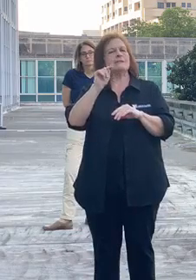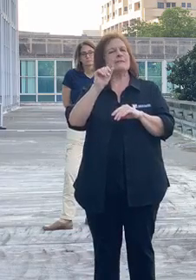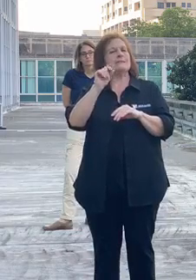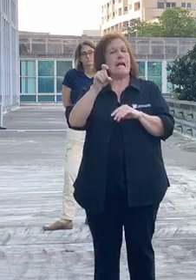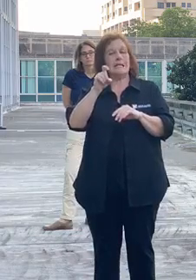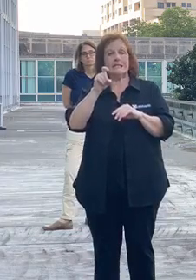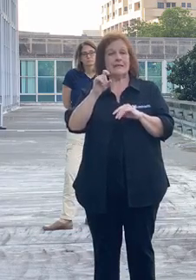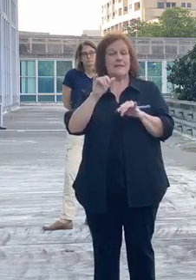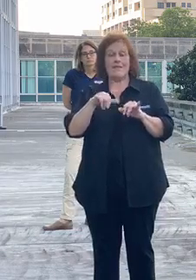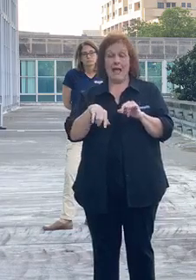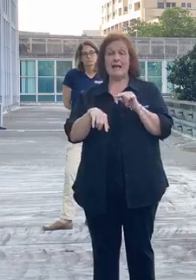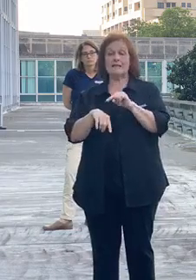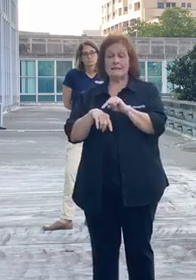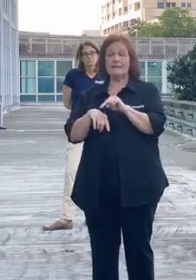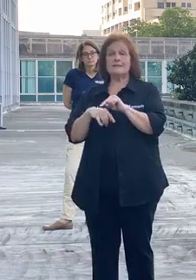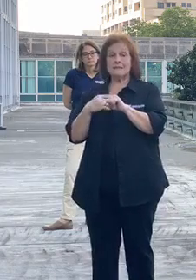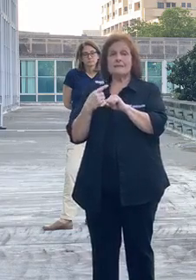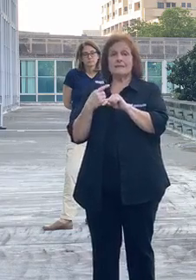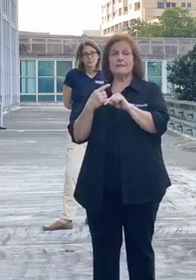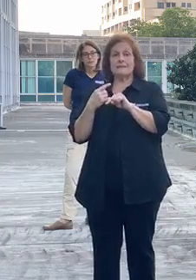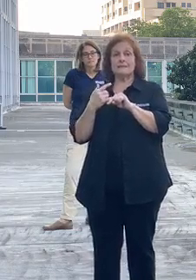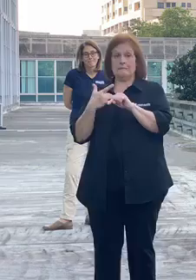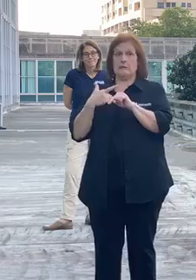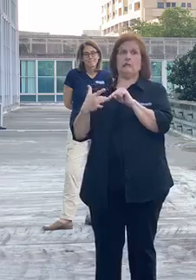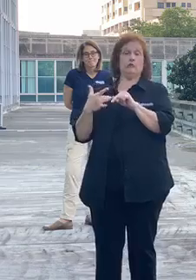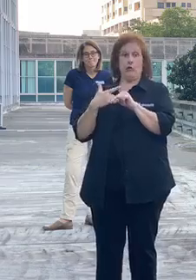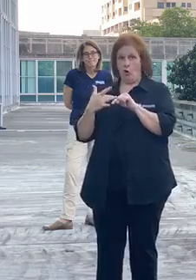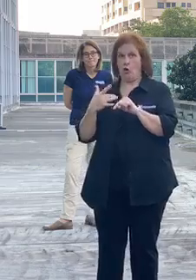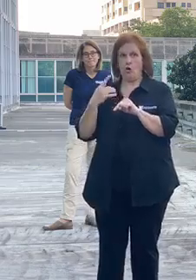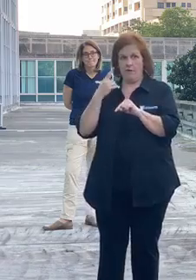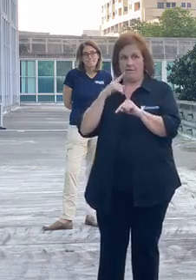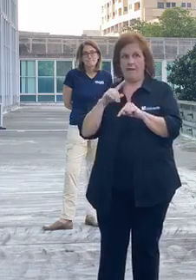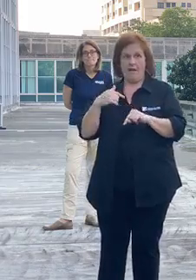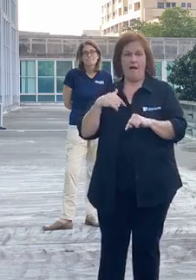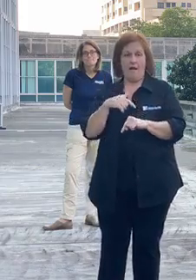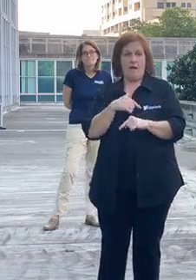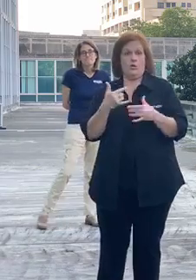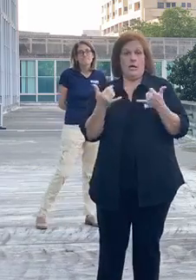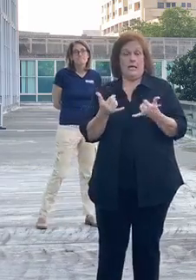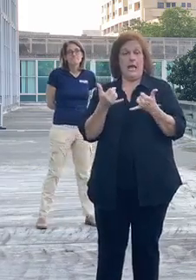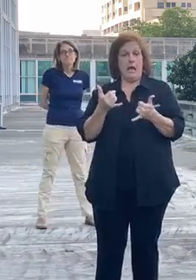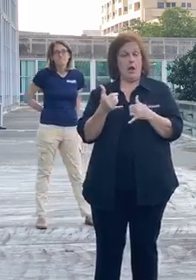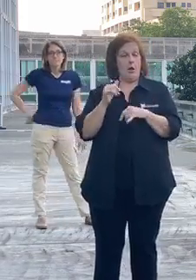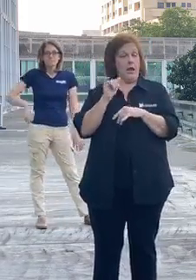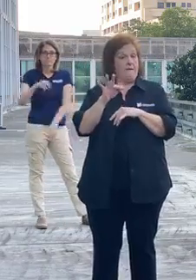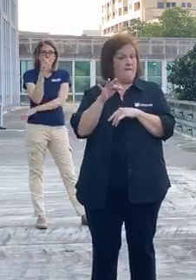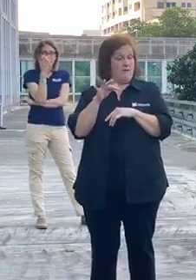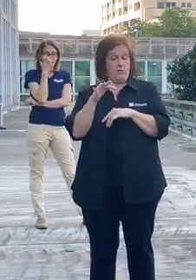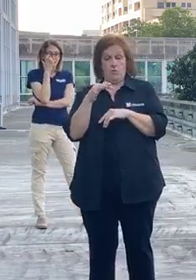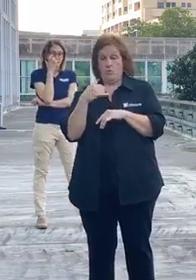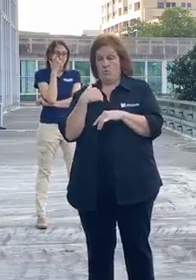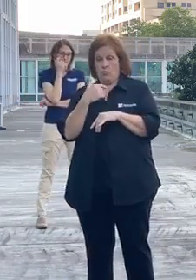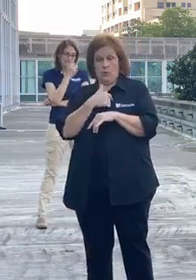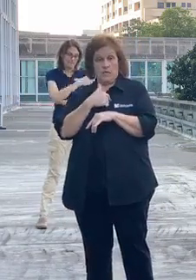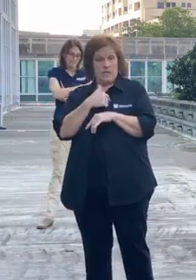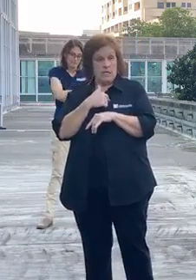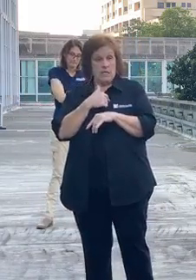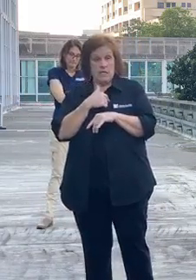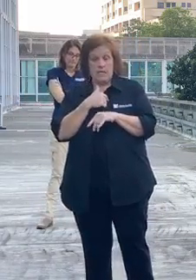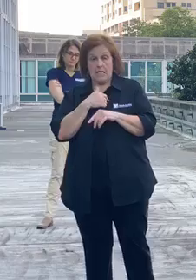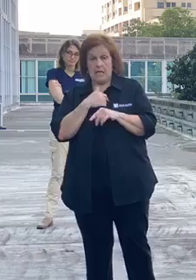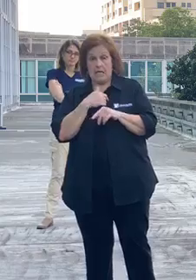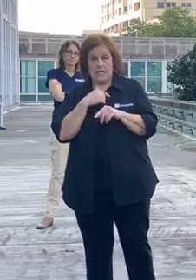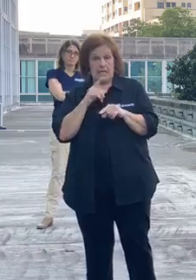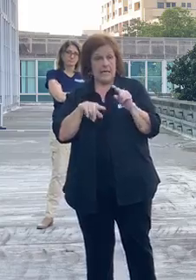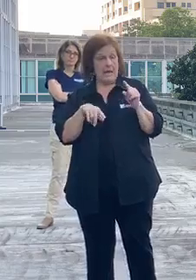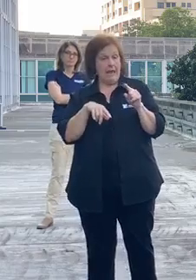so that's a major concern for the city at this time. If, you know, we can't fill that, you know, at least